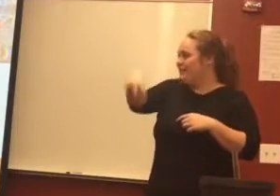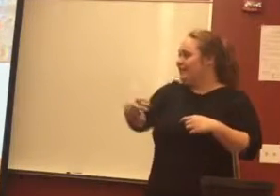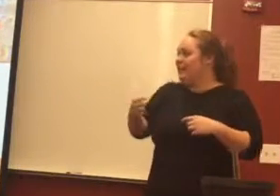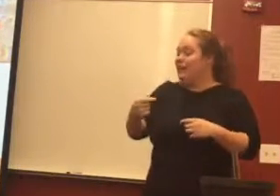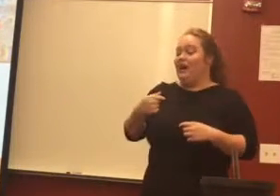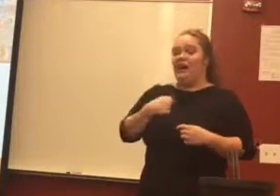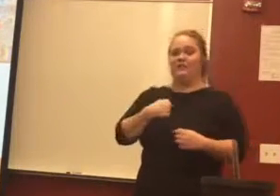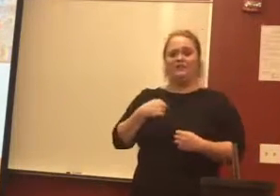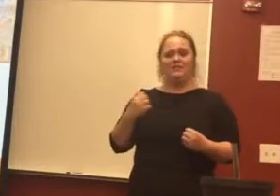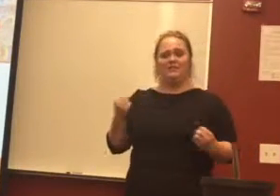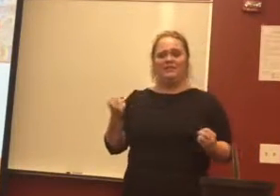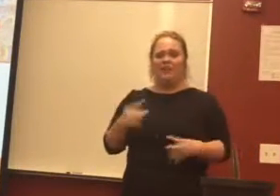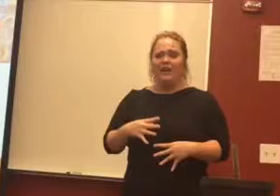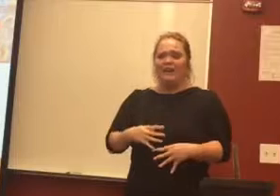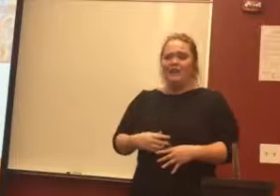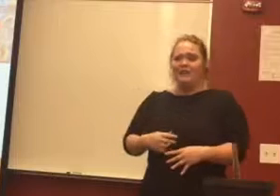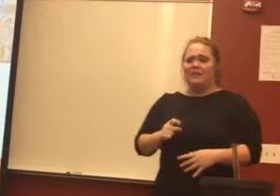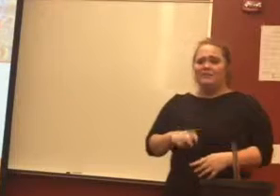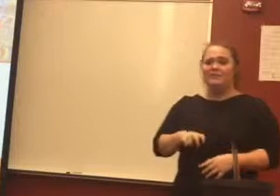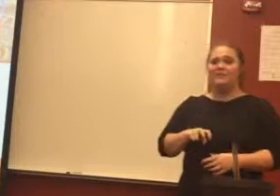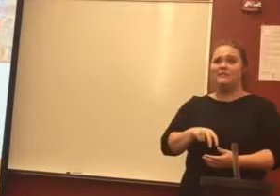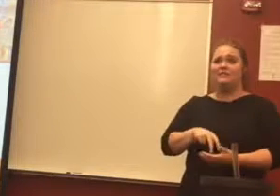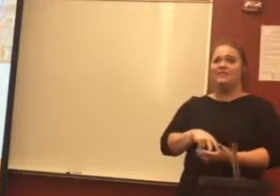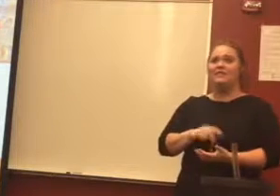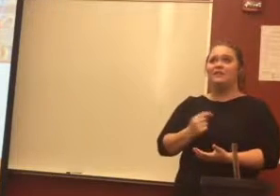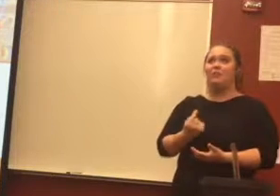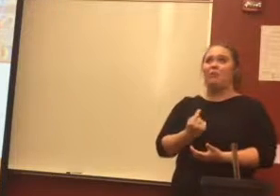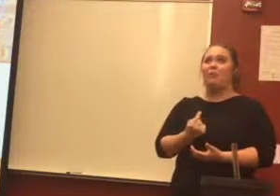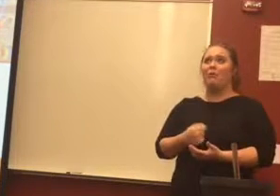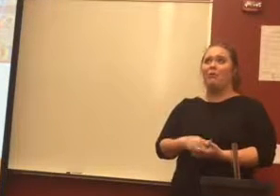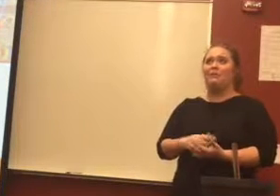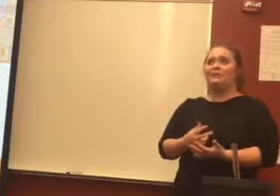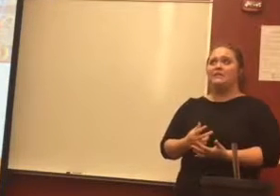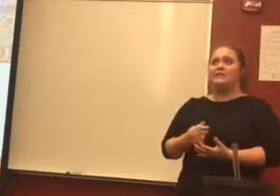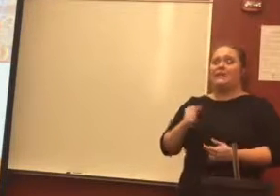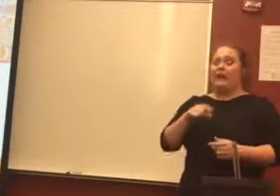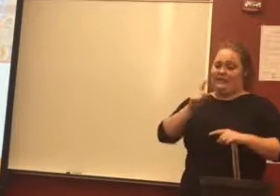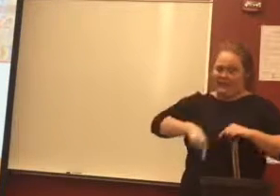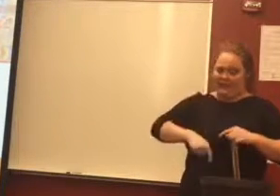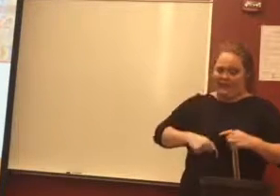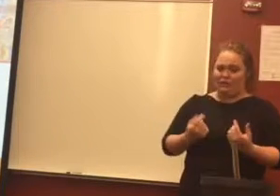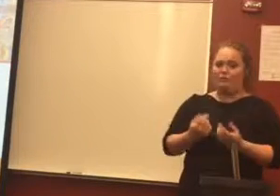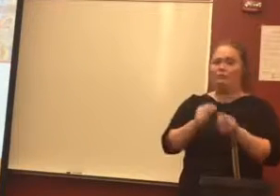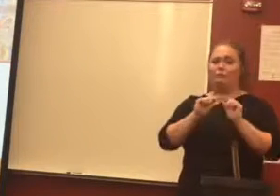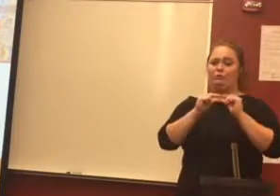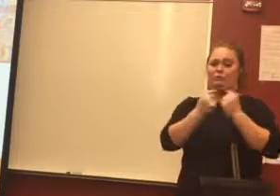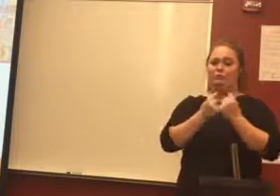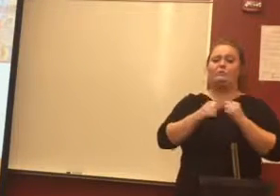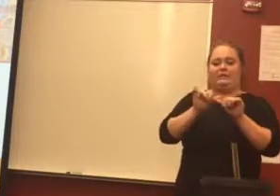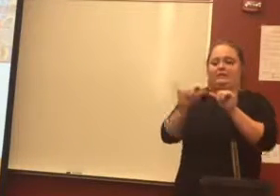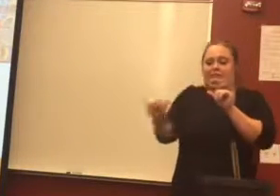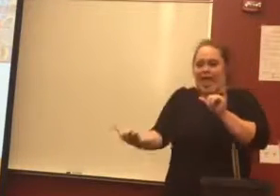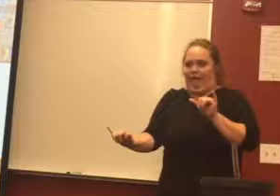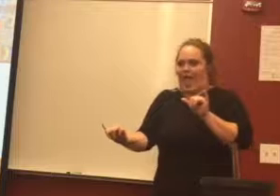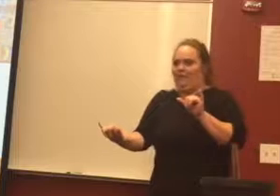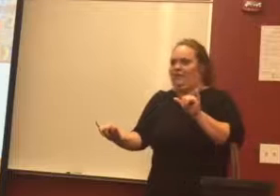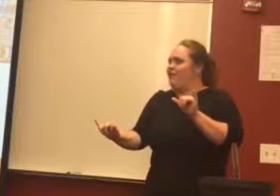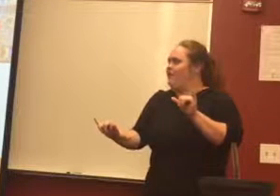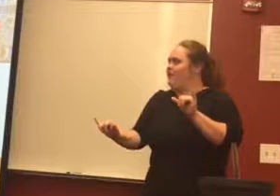I couldn't just stay by myself. They wouldn't let me because they didn't want me to get like kidnapped. So they're like, we all want to